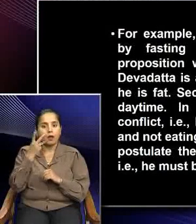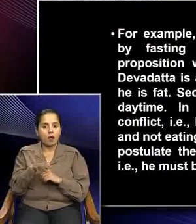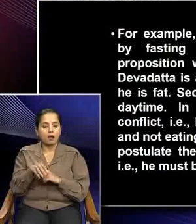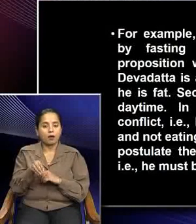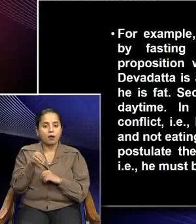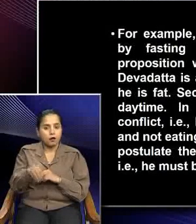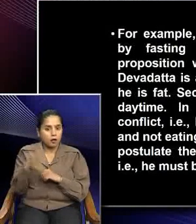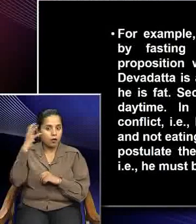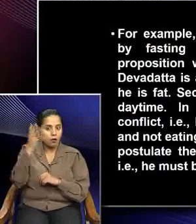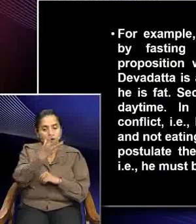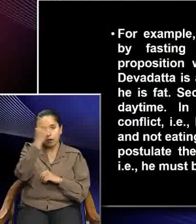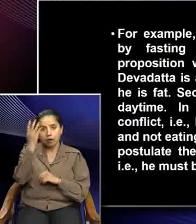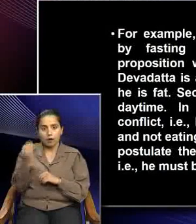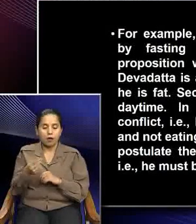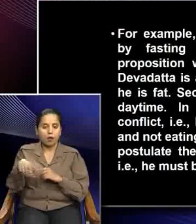day.